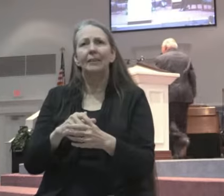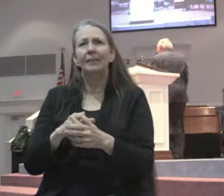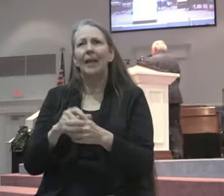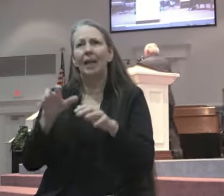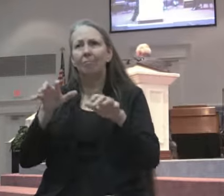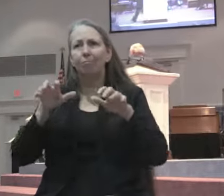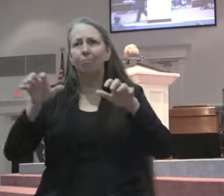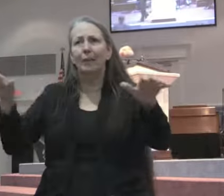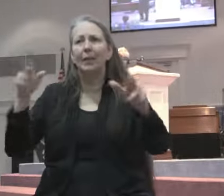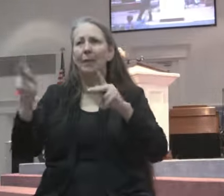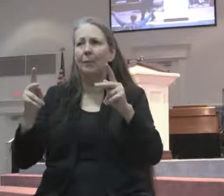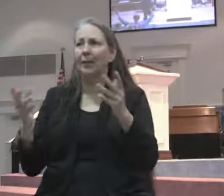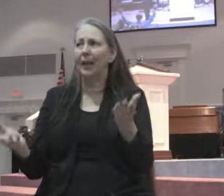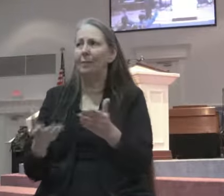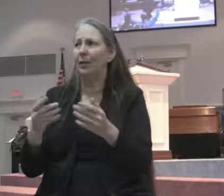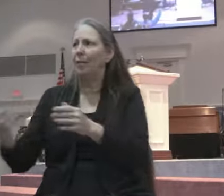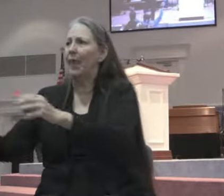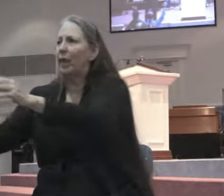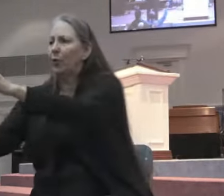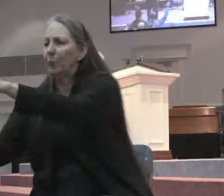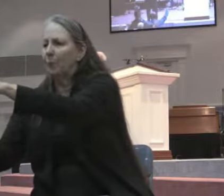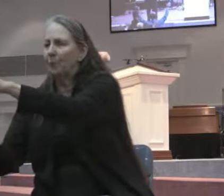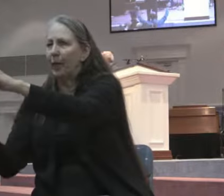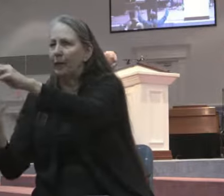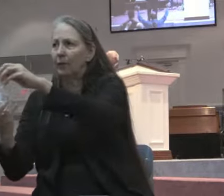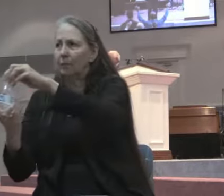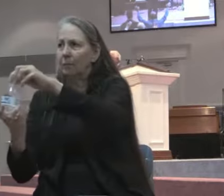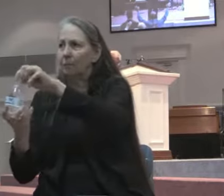people that come into the house of God.